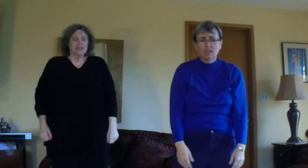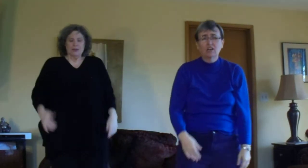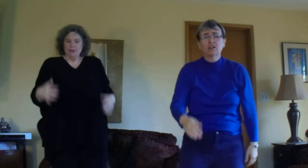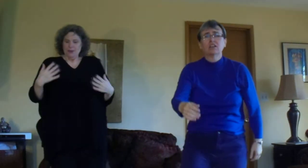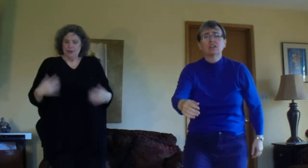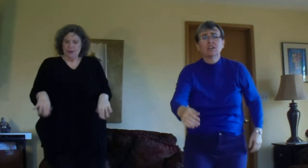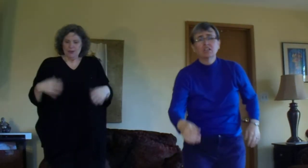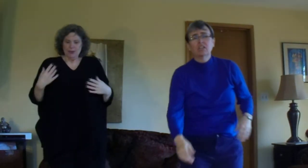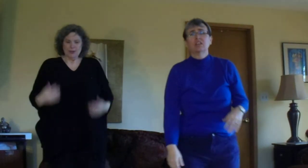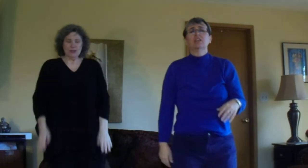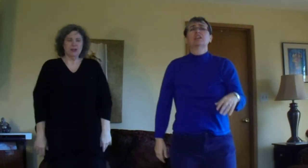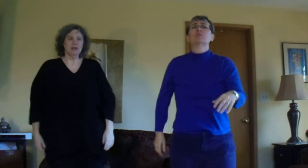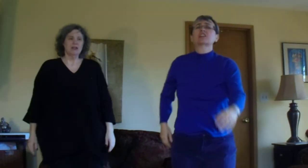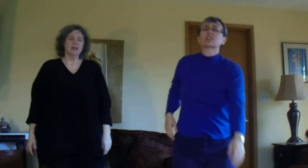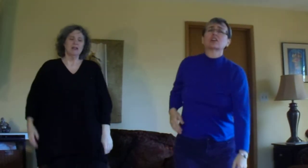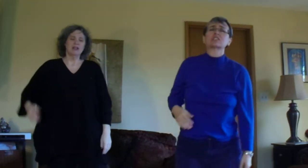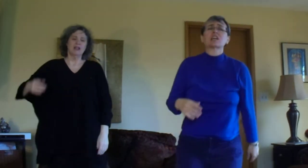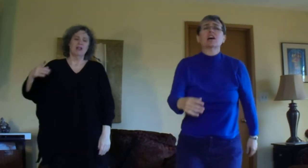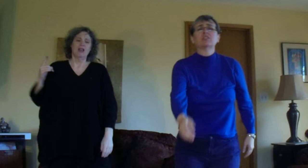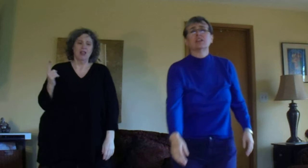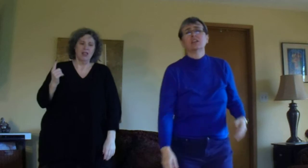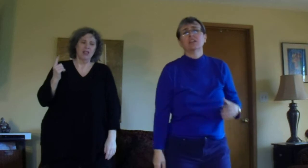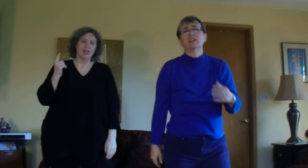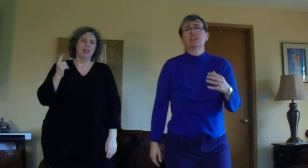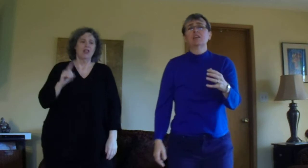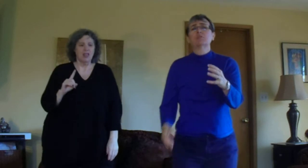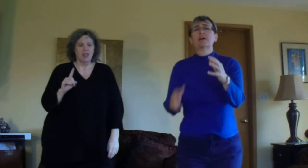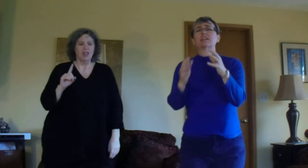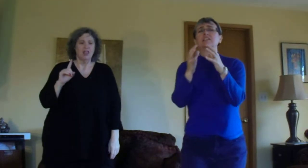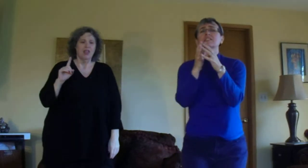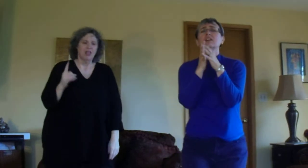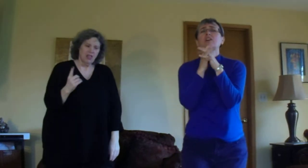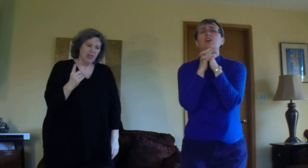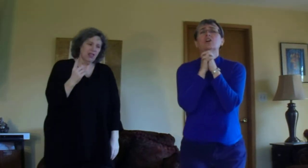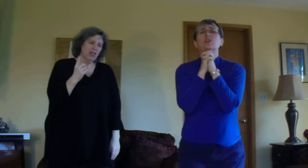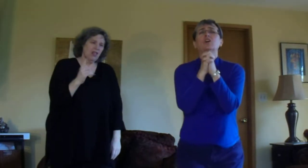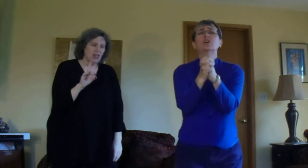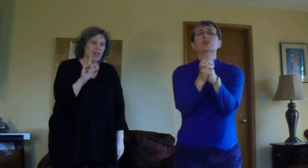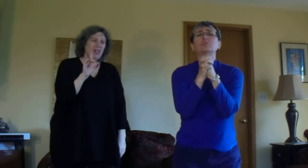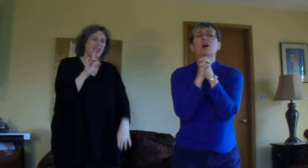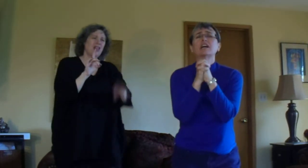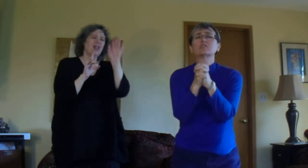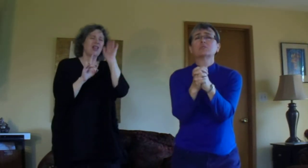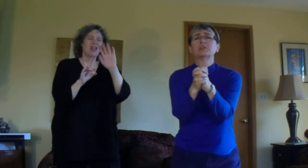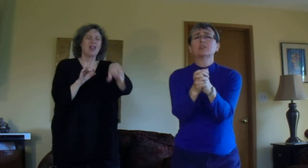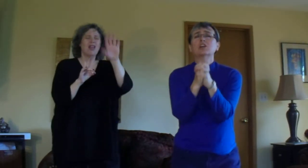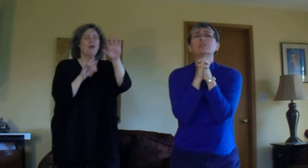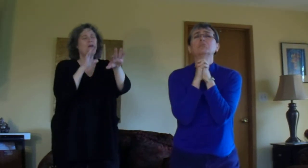Oh, he walked across town. He went back, he said, "Oh, the wise woman,